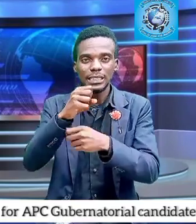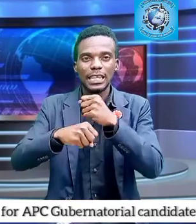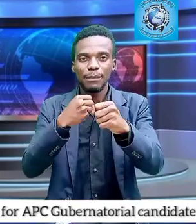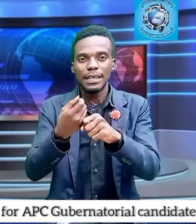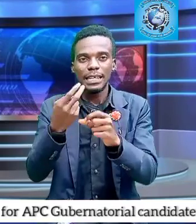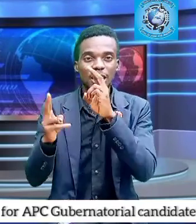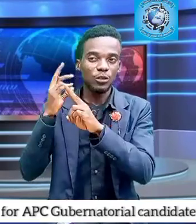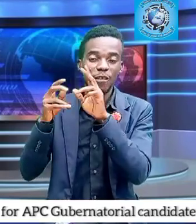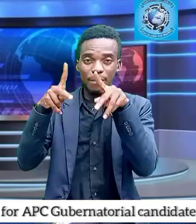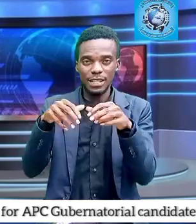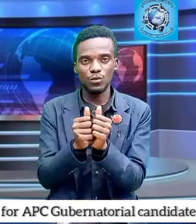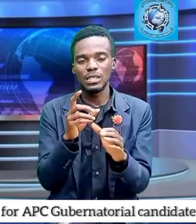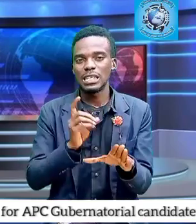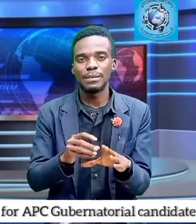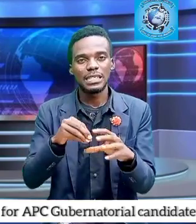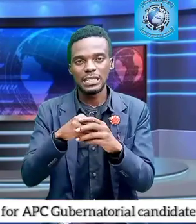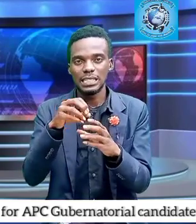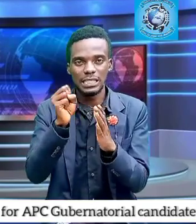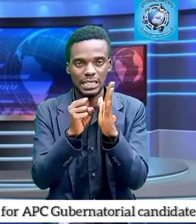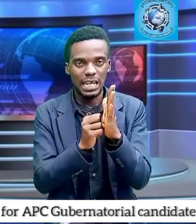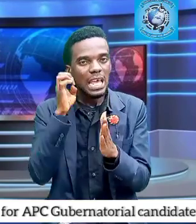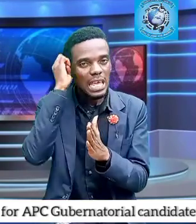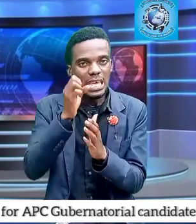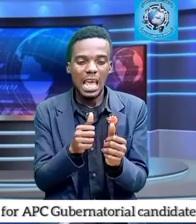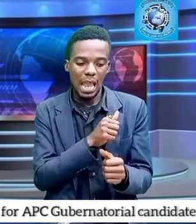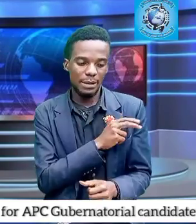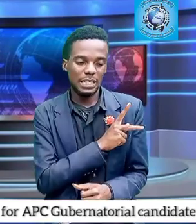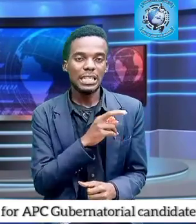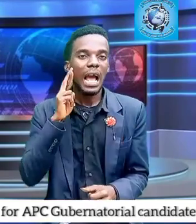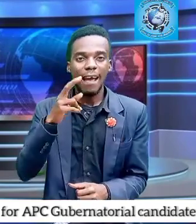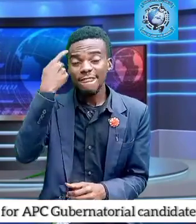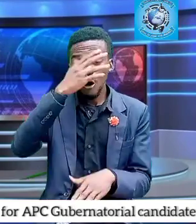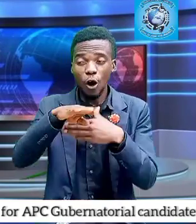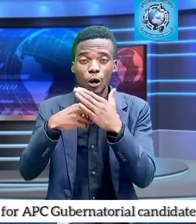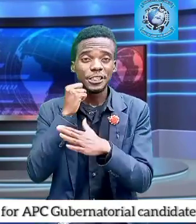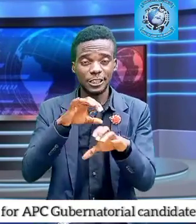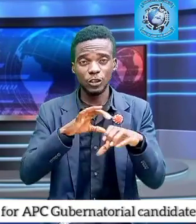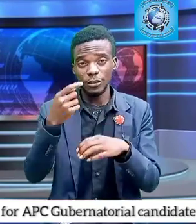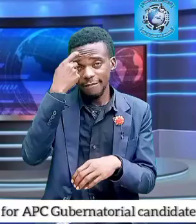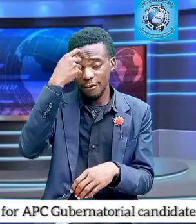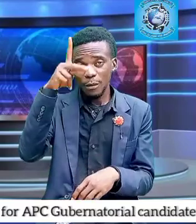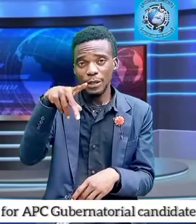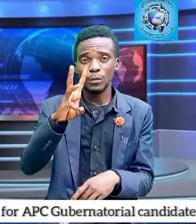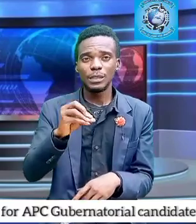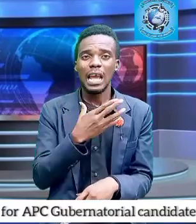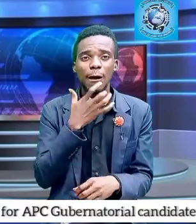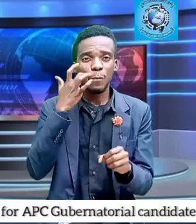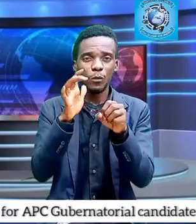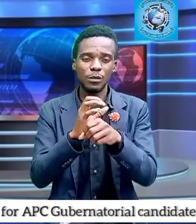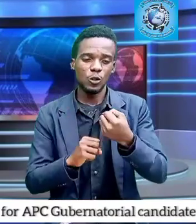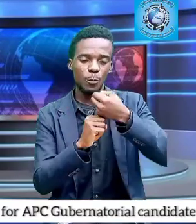with disabilities in the state. He appreciated Auta for all she does for PWDs and pledged their